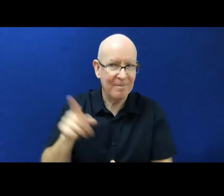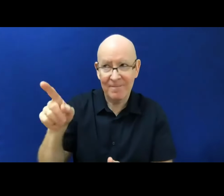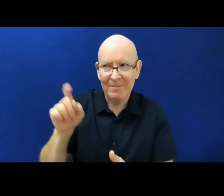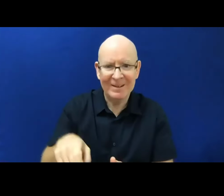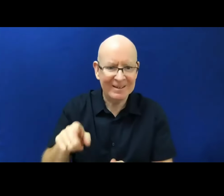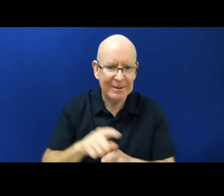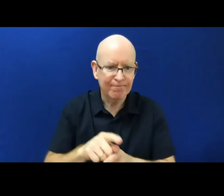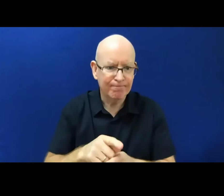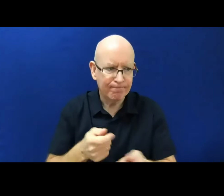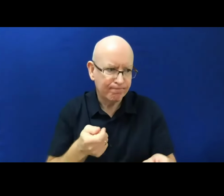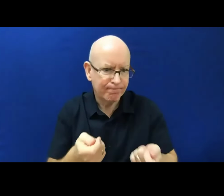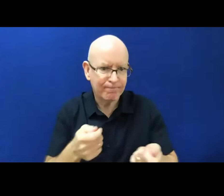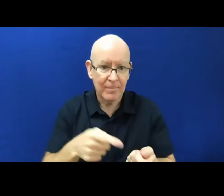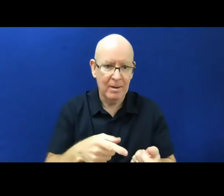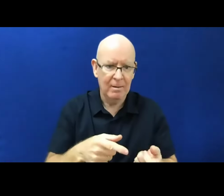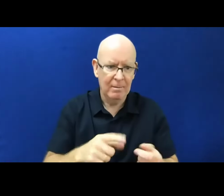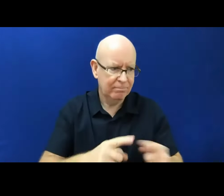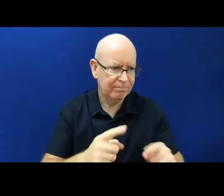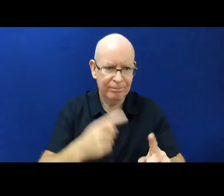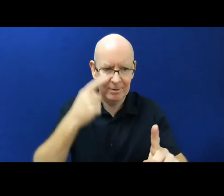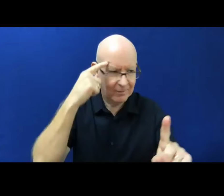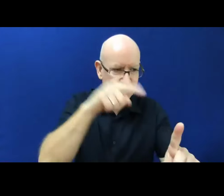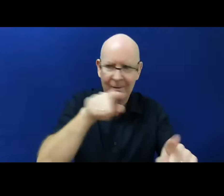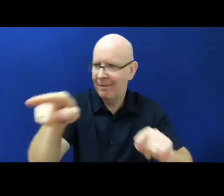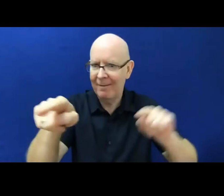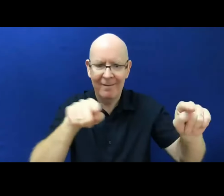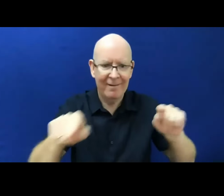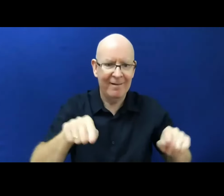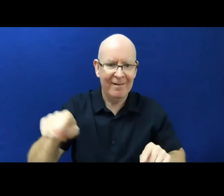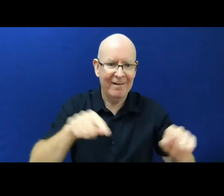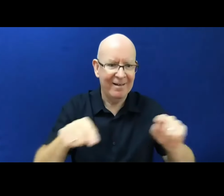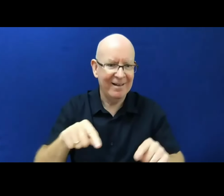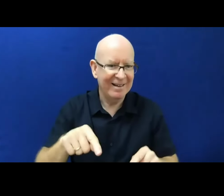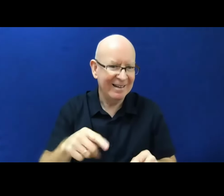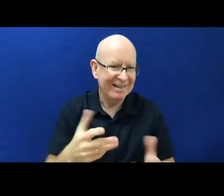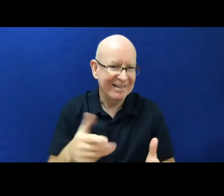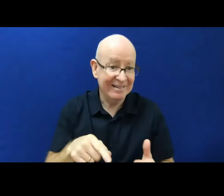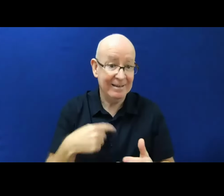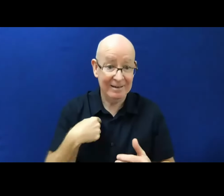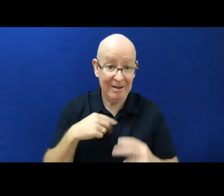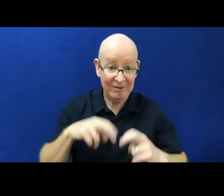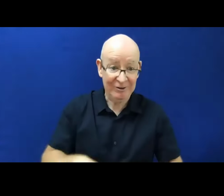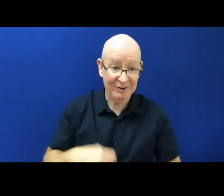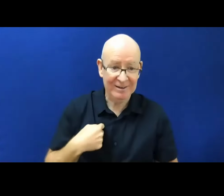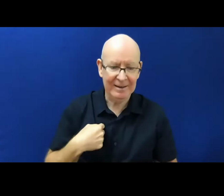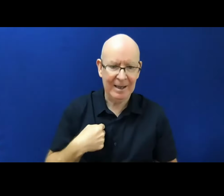it logically through, let me produce good research, but that needs time, and